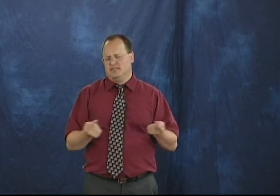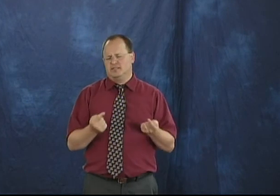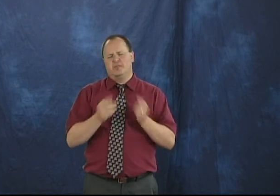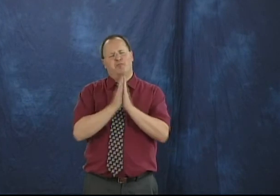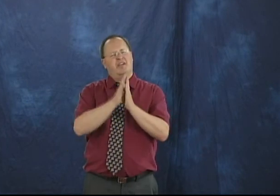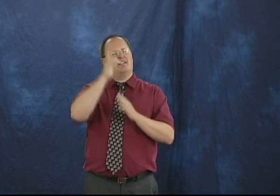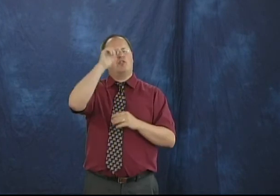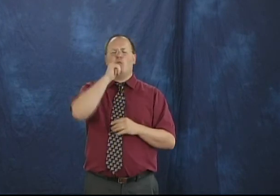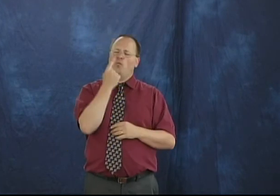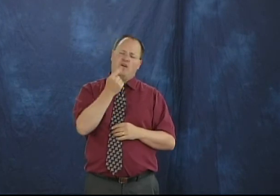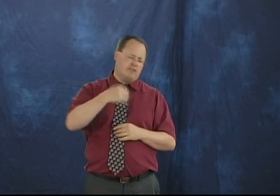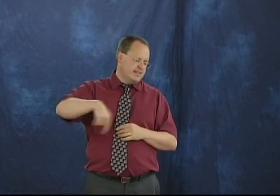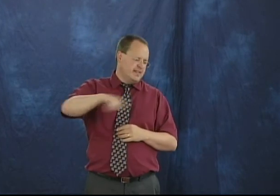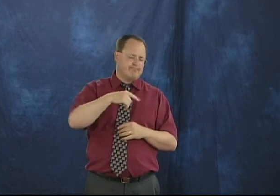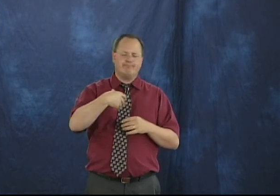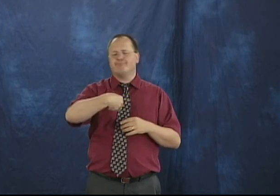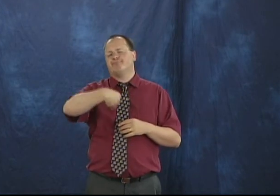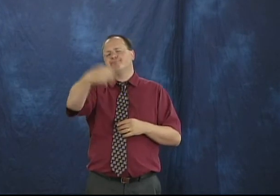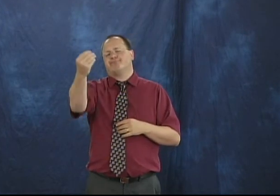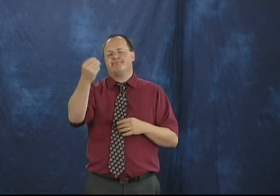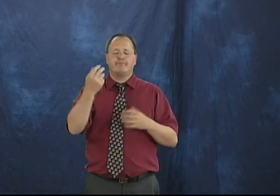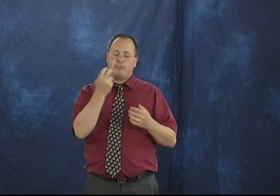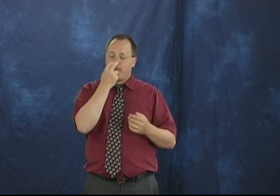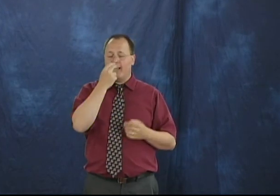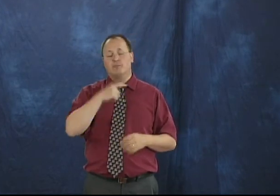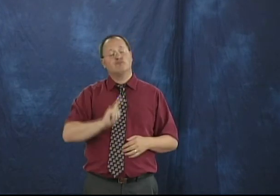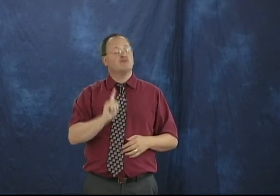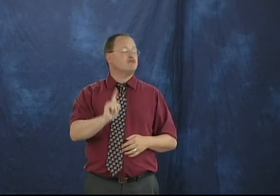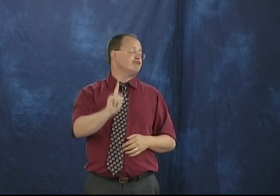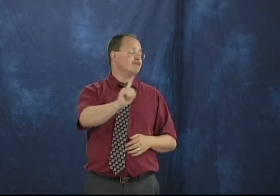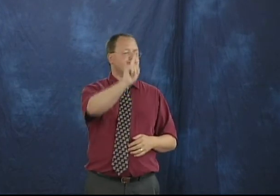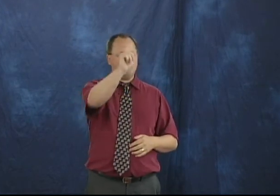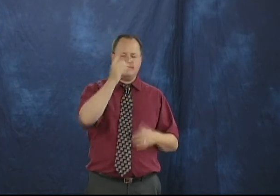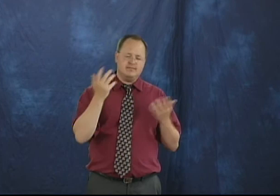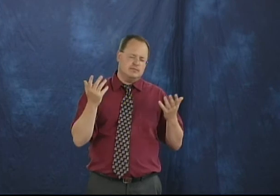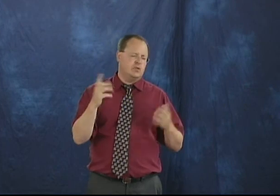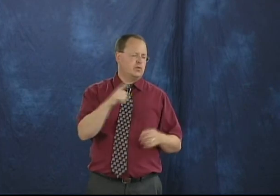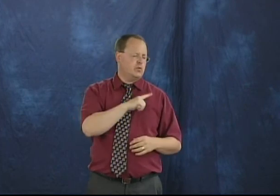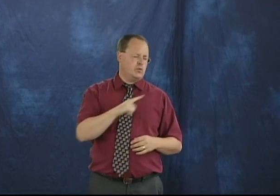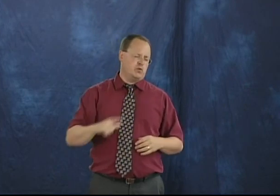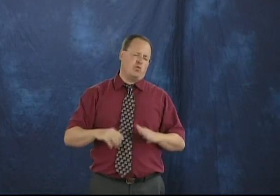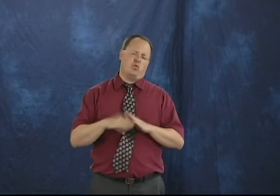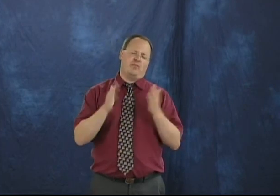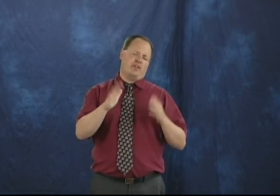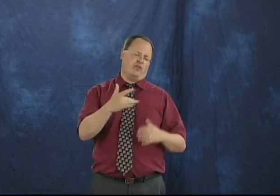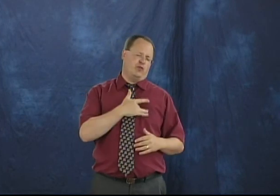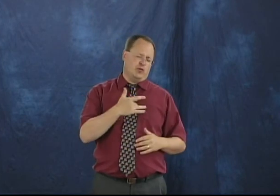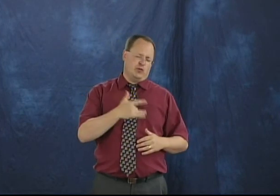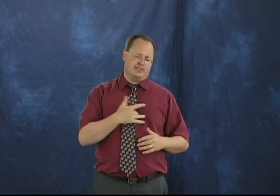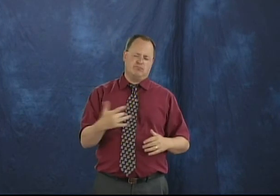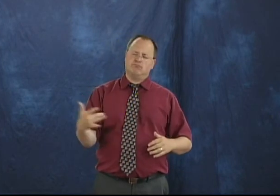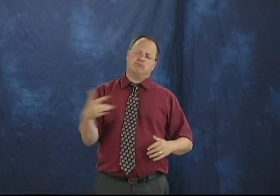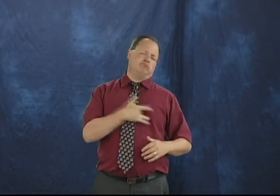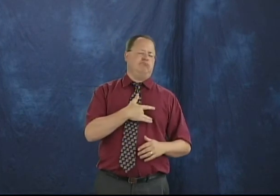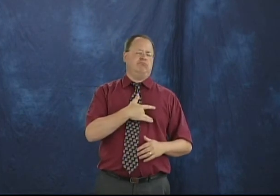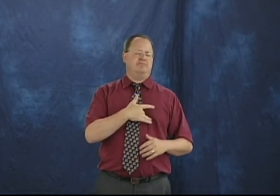Help people here to see their sin, to not go on blind to their heart's